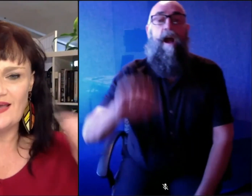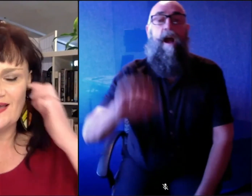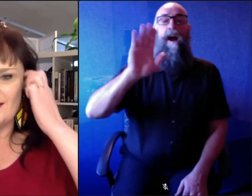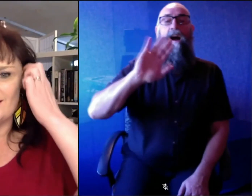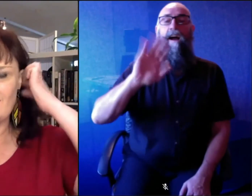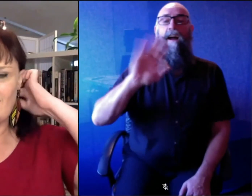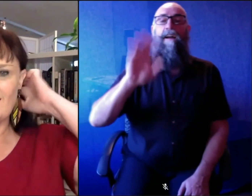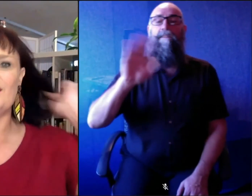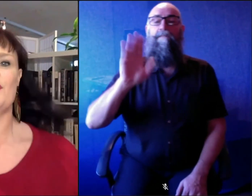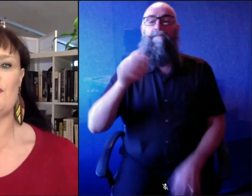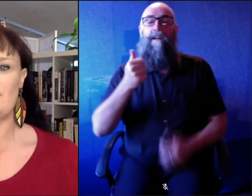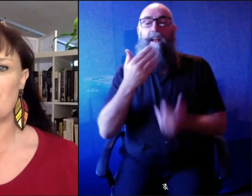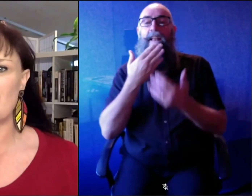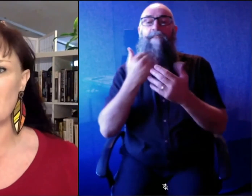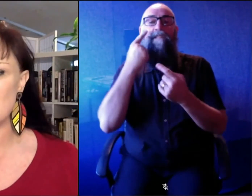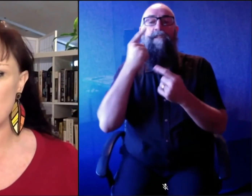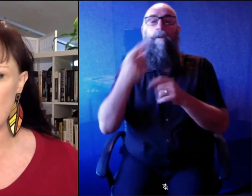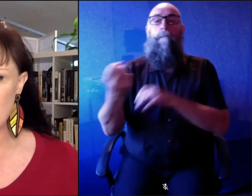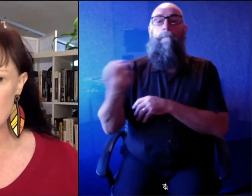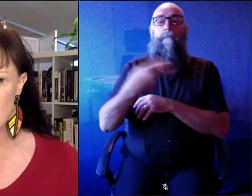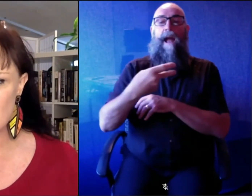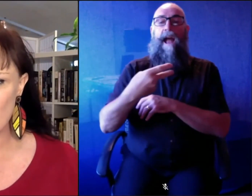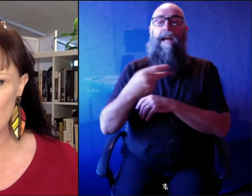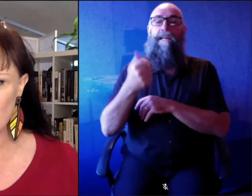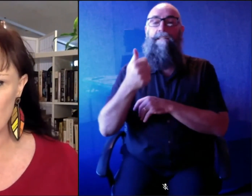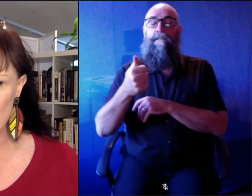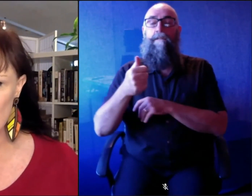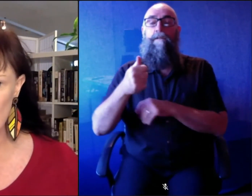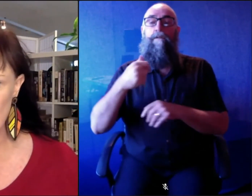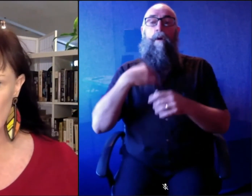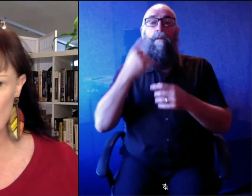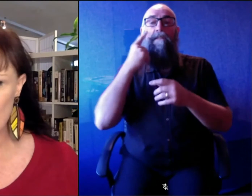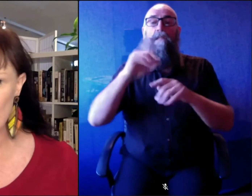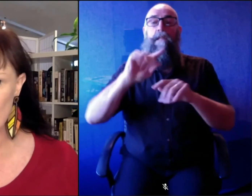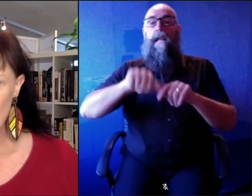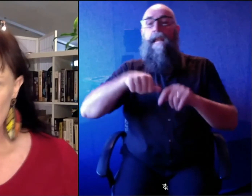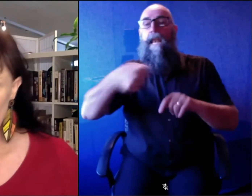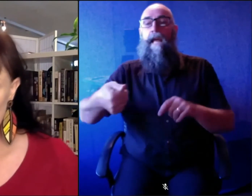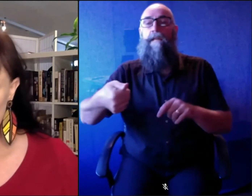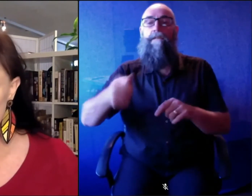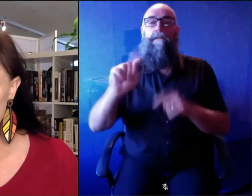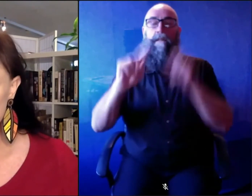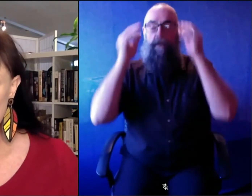back again. We're ready for the next bit, so hopefully you're all here.